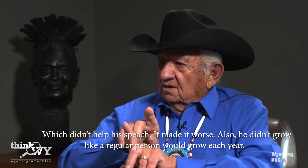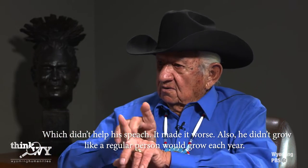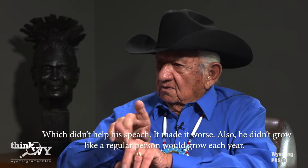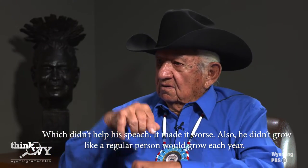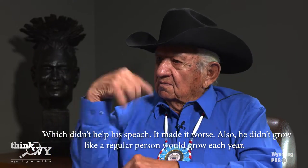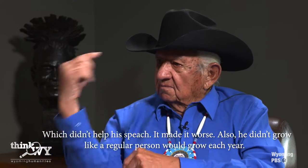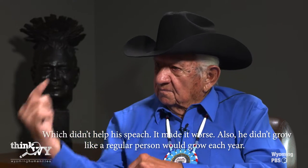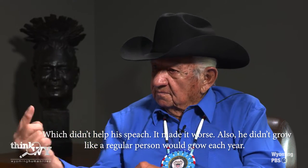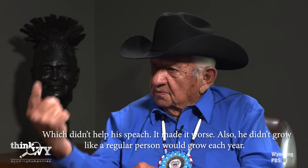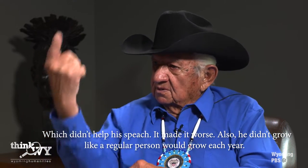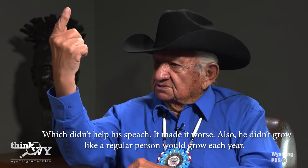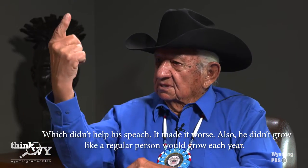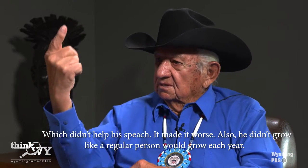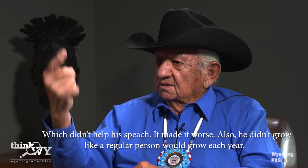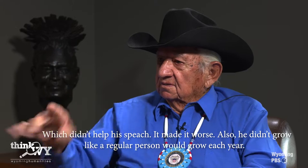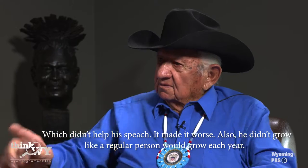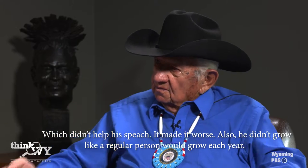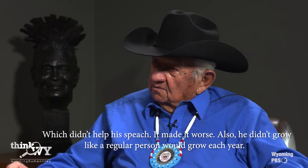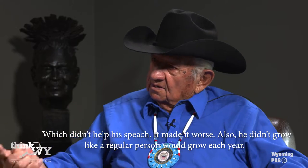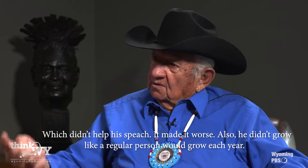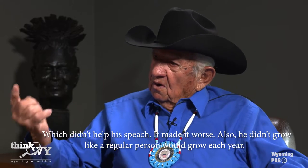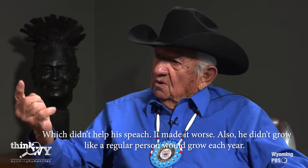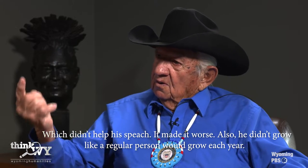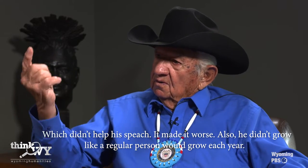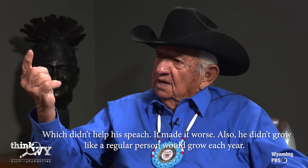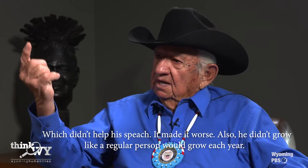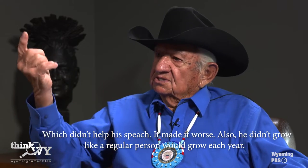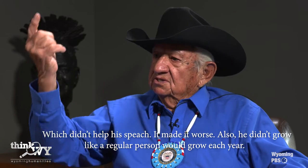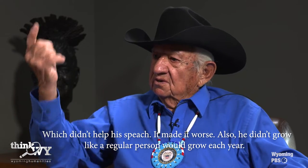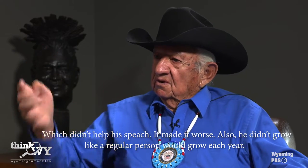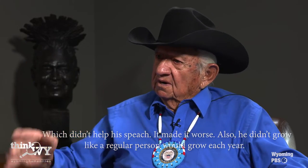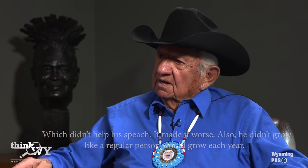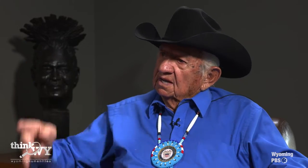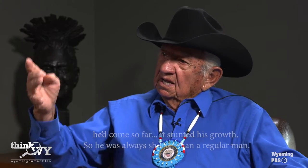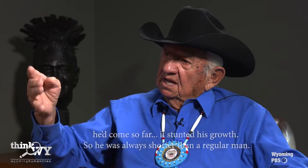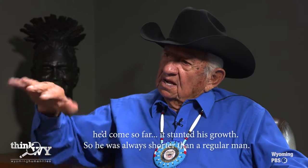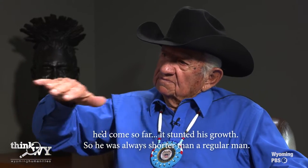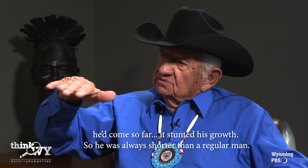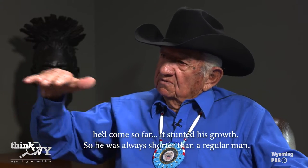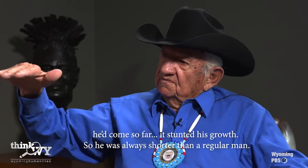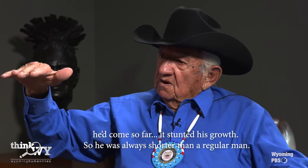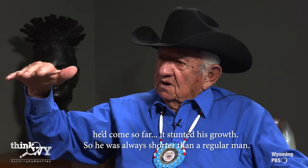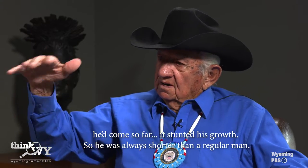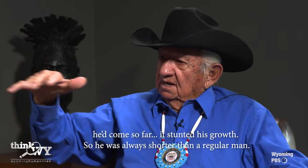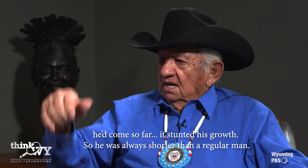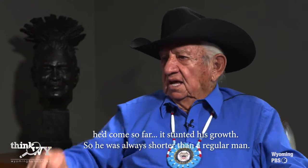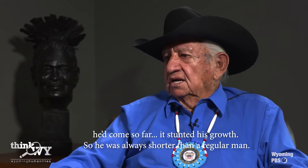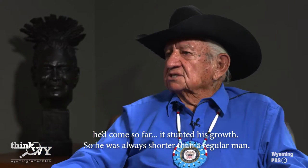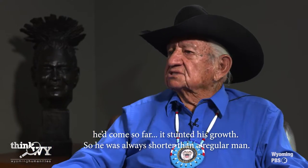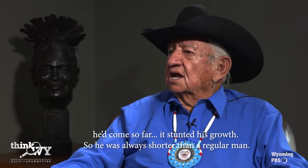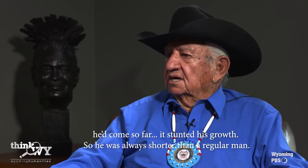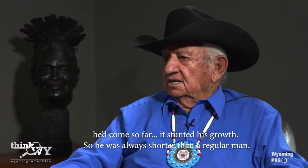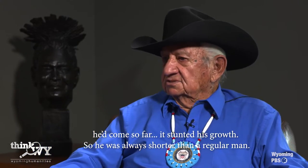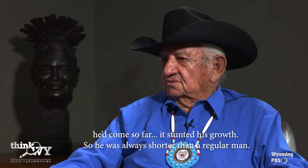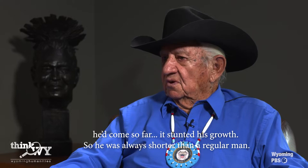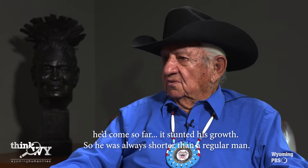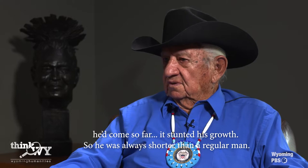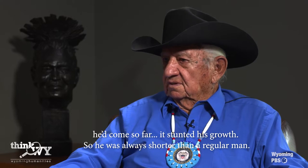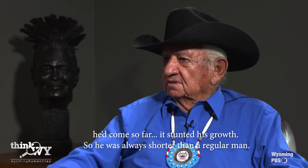regular person would grow each year. He come so far and it stunted his growth.